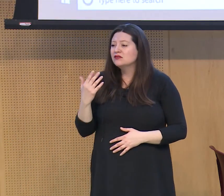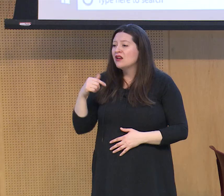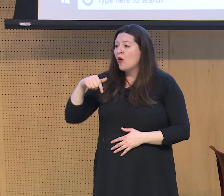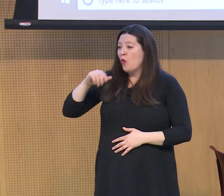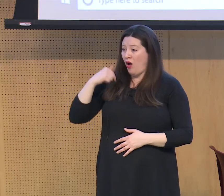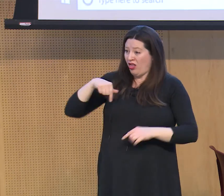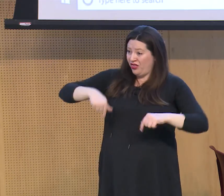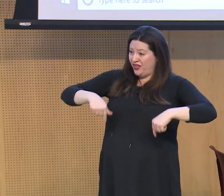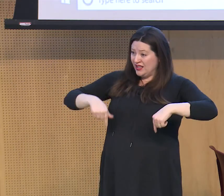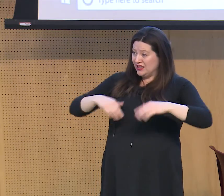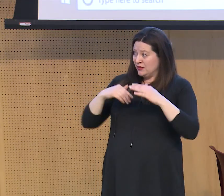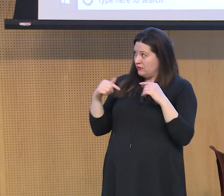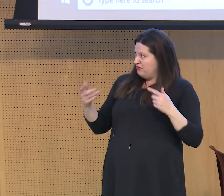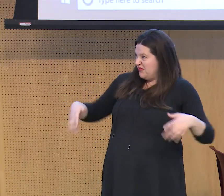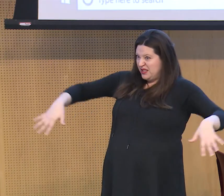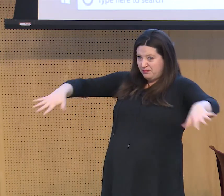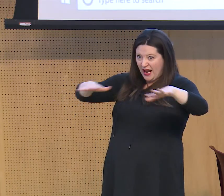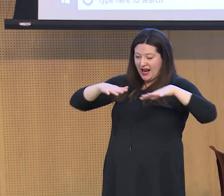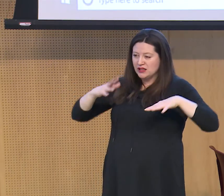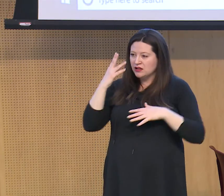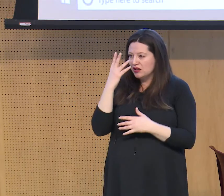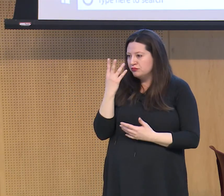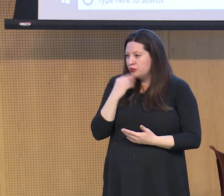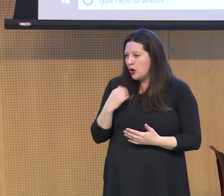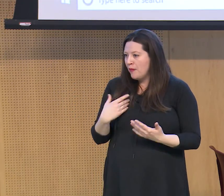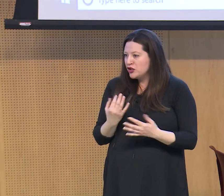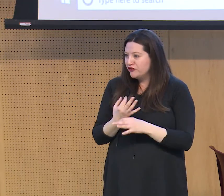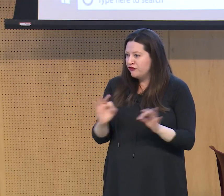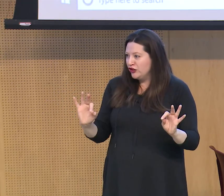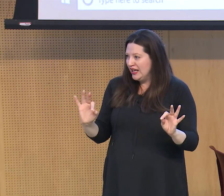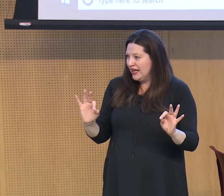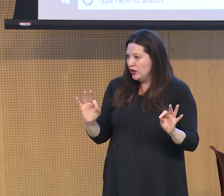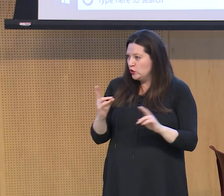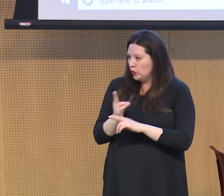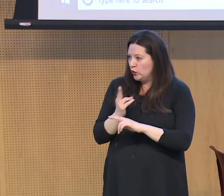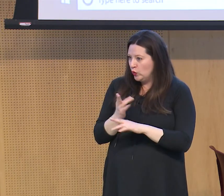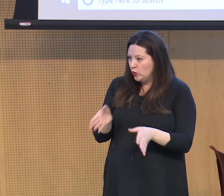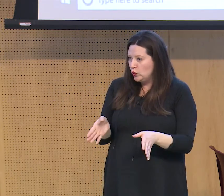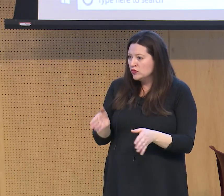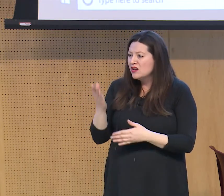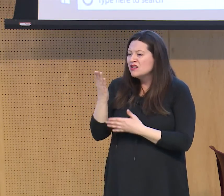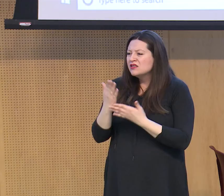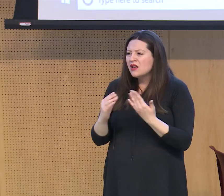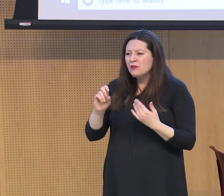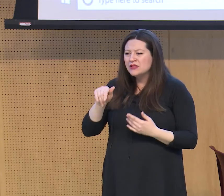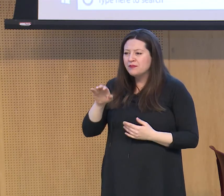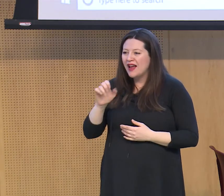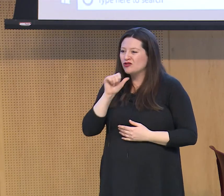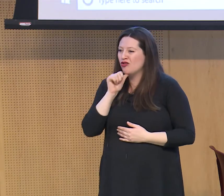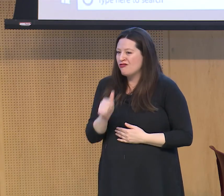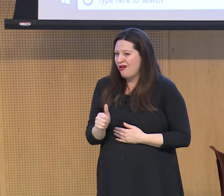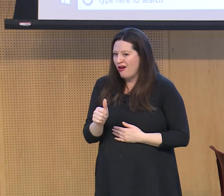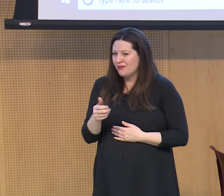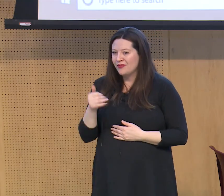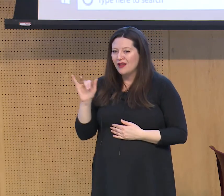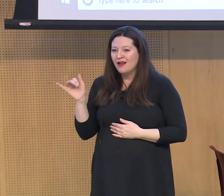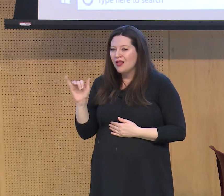I'd like to put out there also that while this space is pretty much free use space, there are some spaces